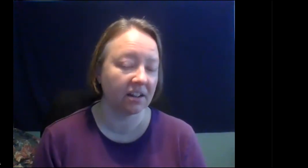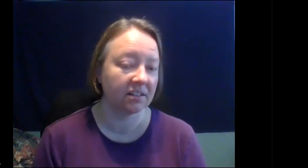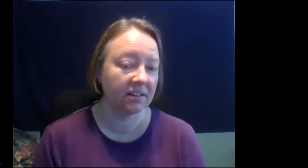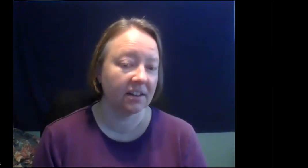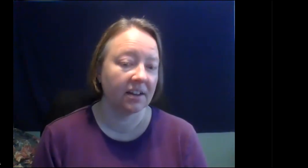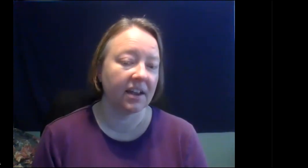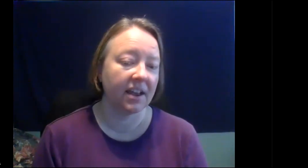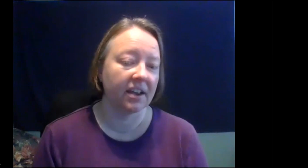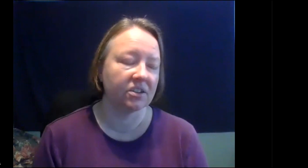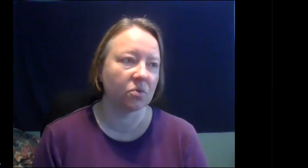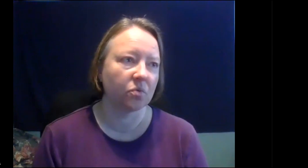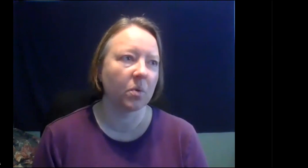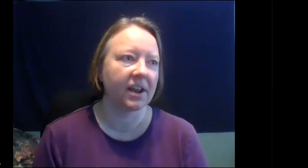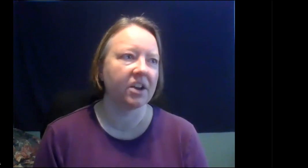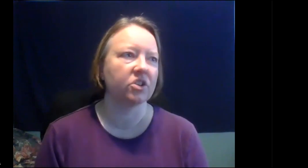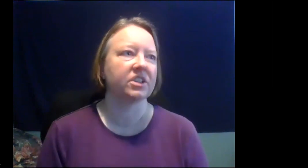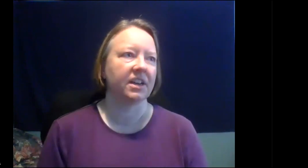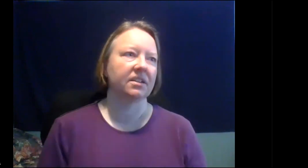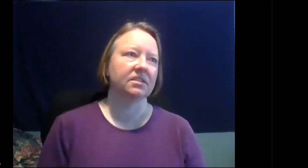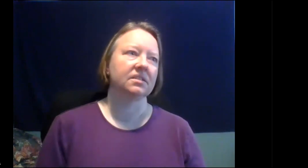ASL. And from what I understand,